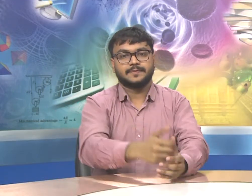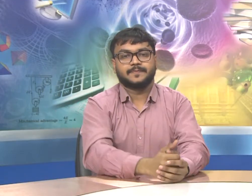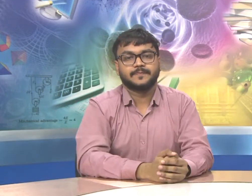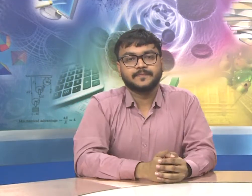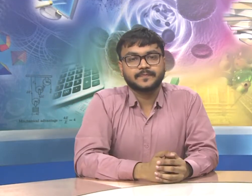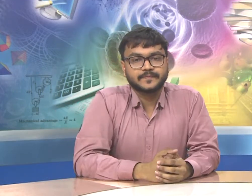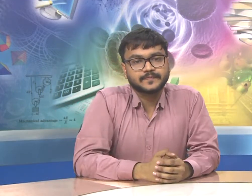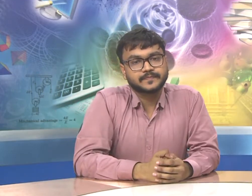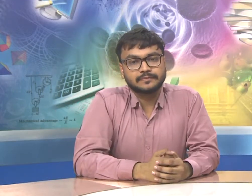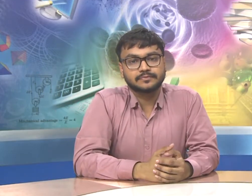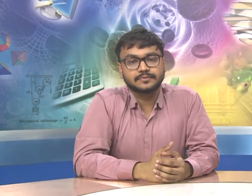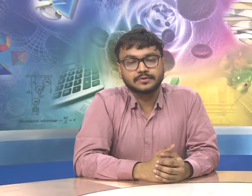people.